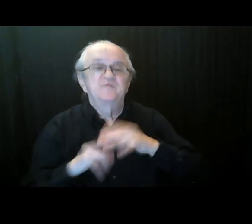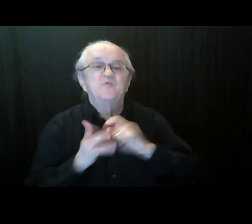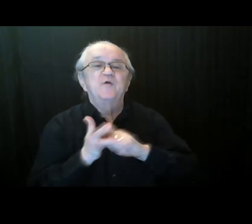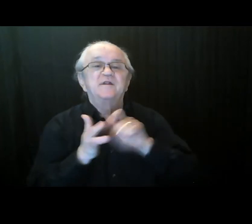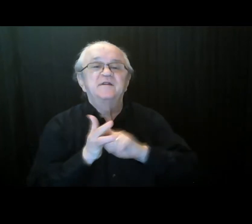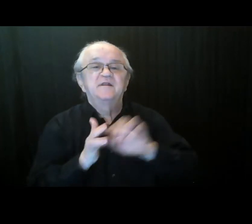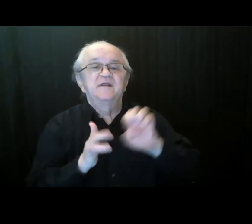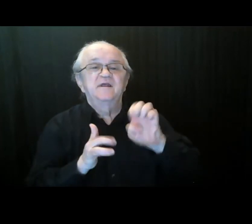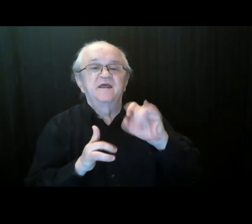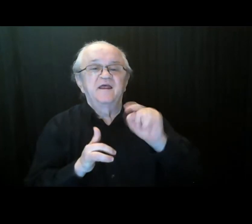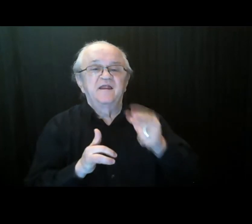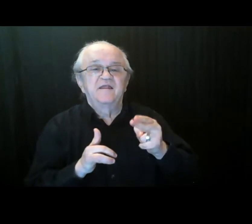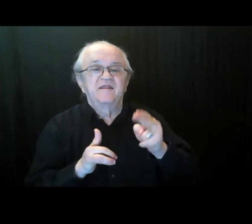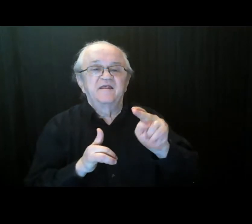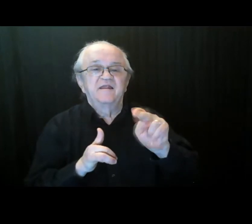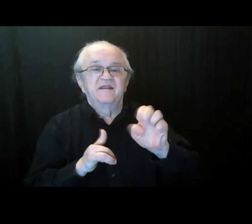Thank you.